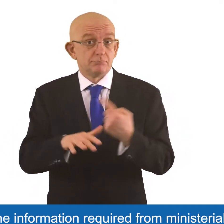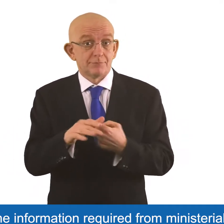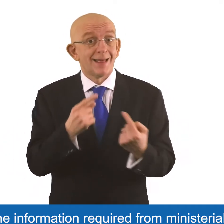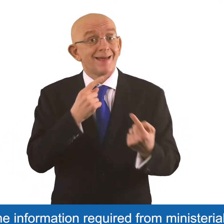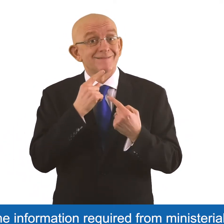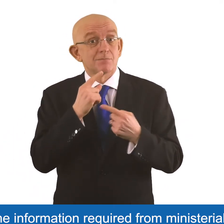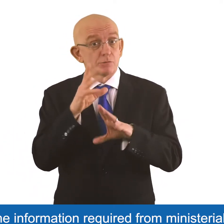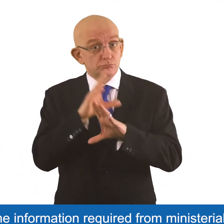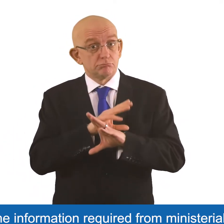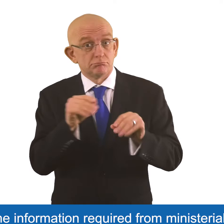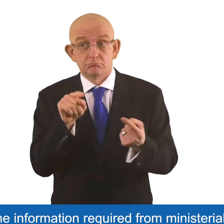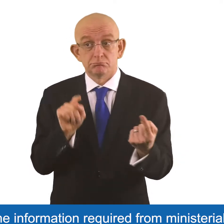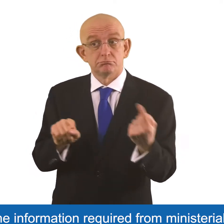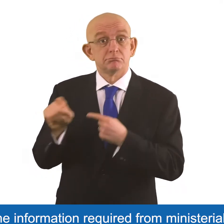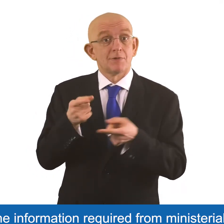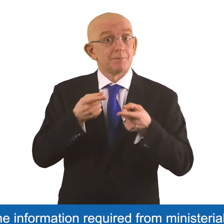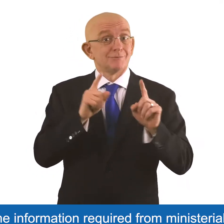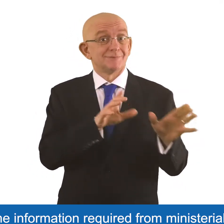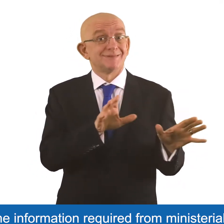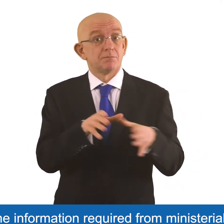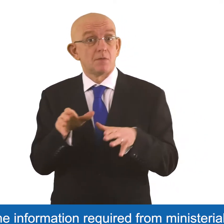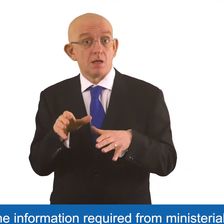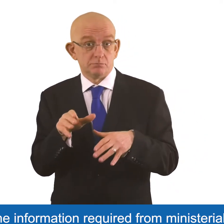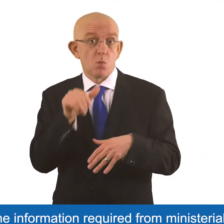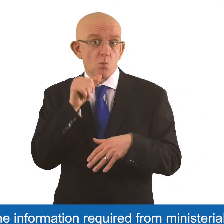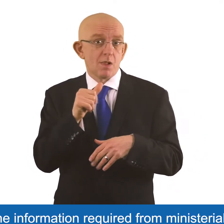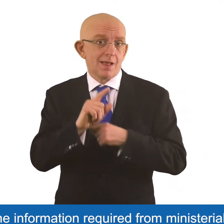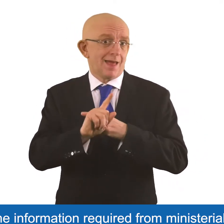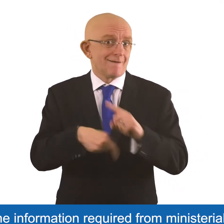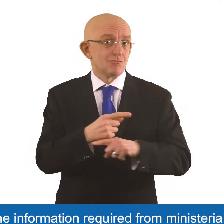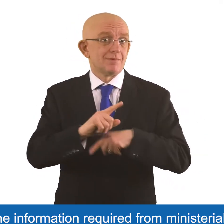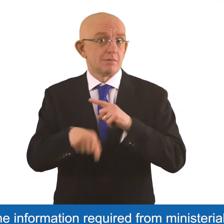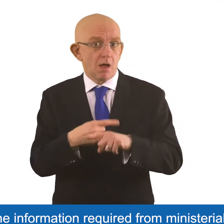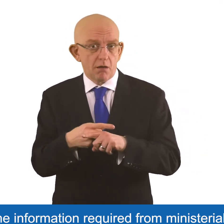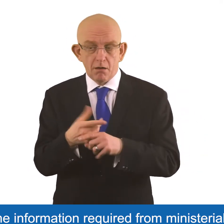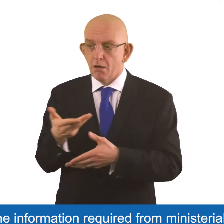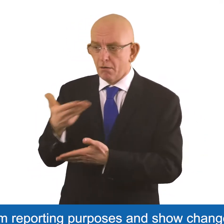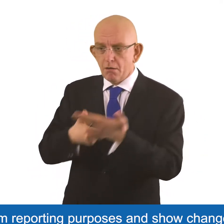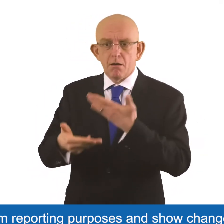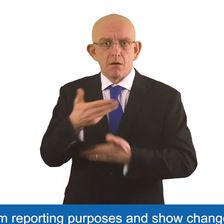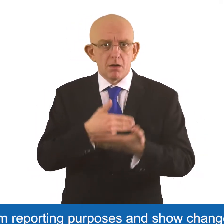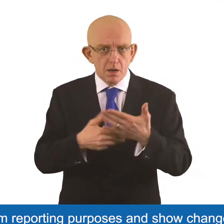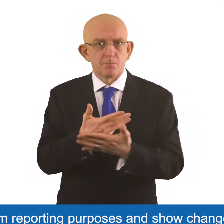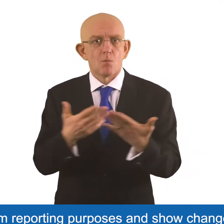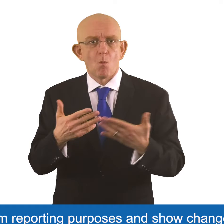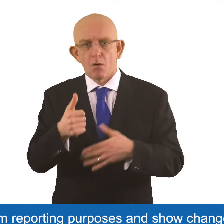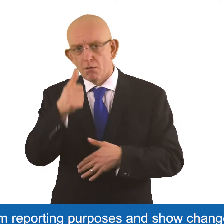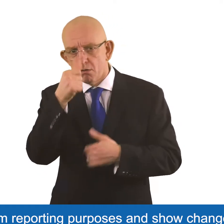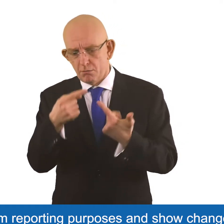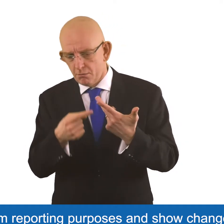In practice, the information required from ministerial departments will be requested on an annual basis to help inform reporting